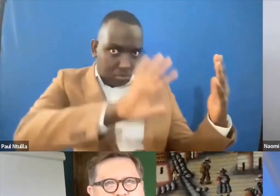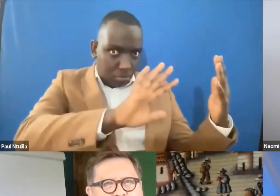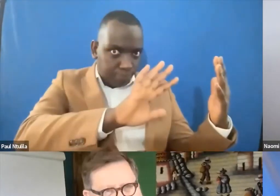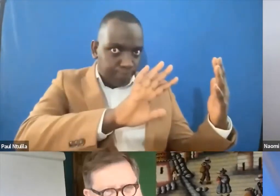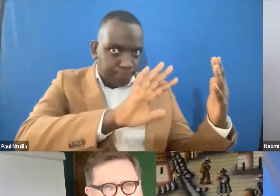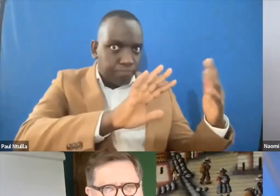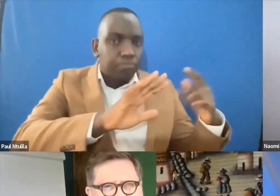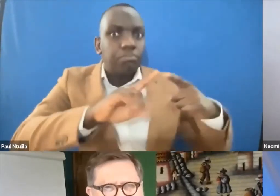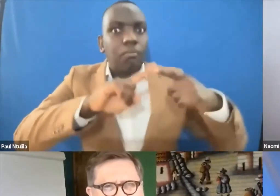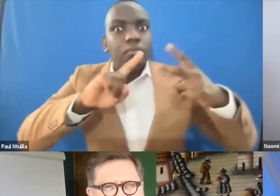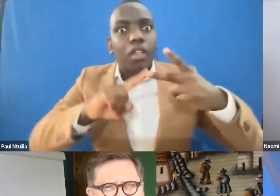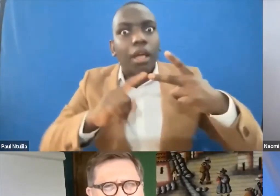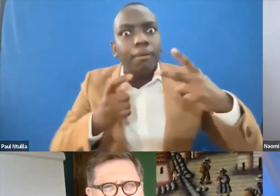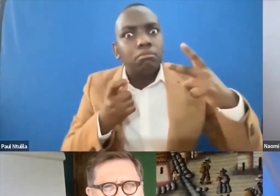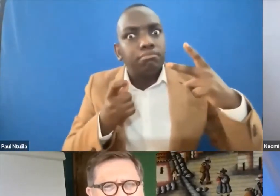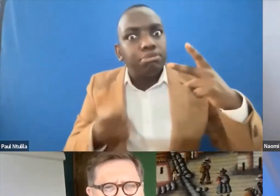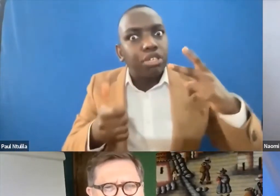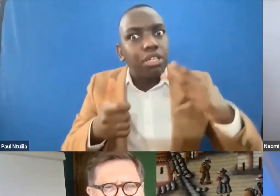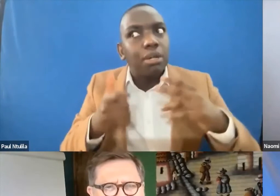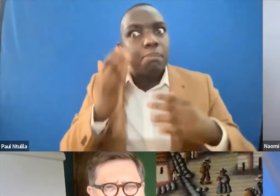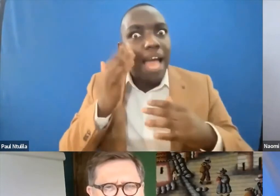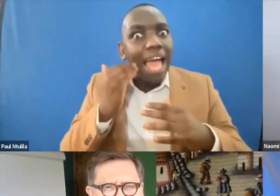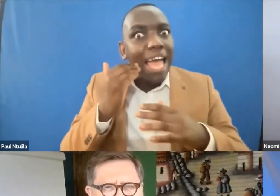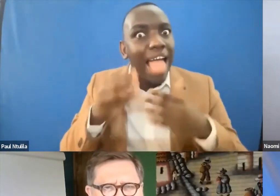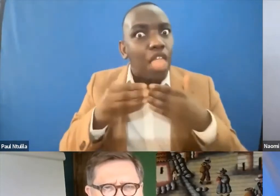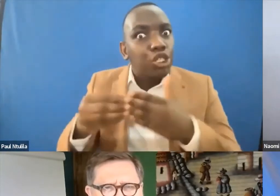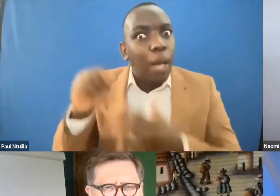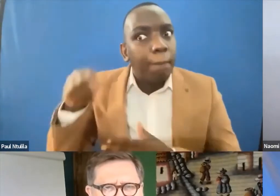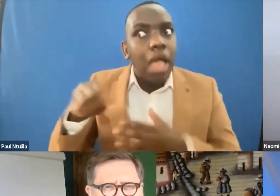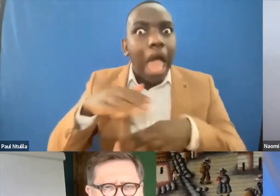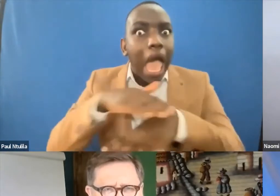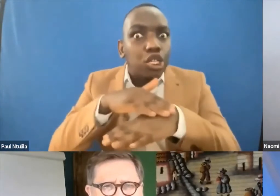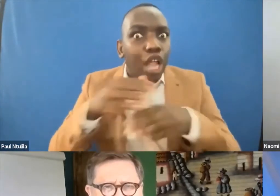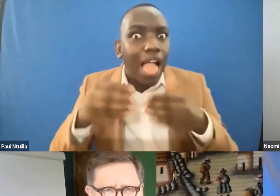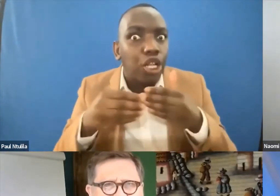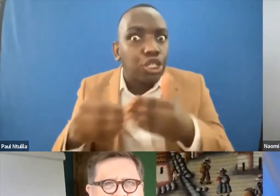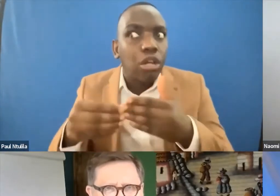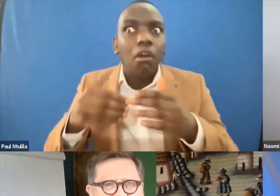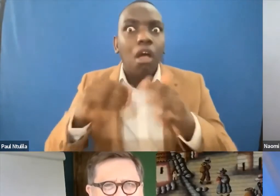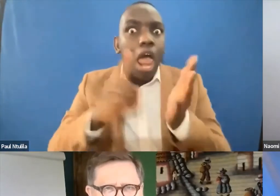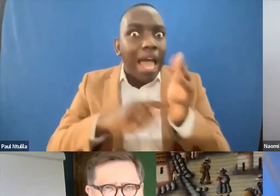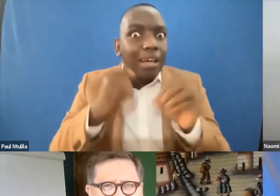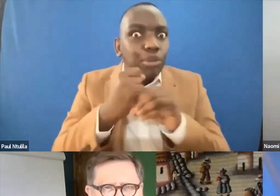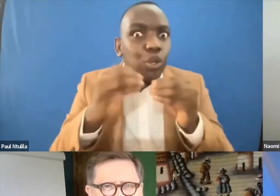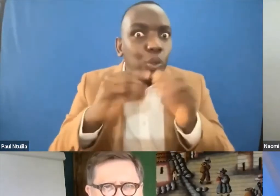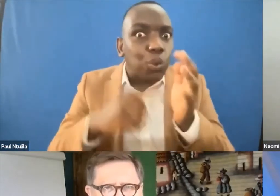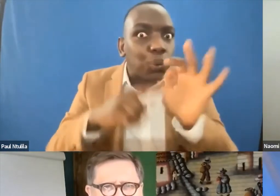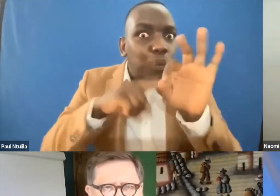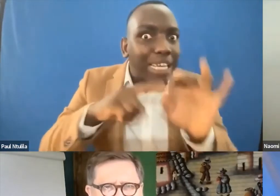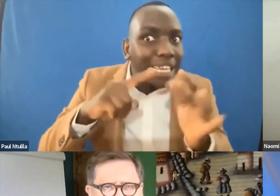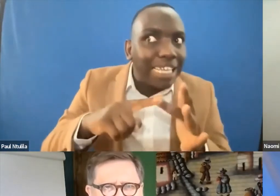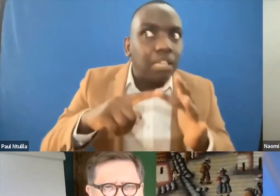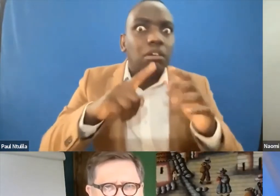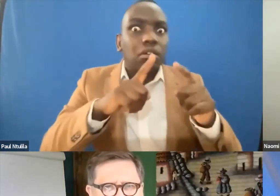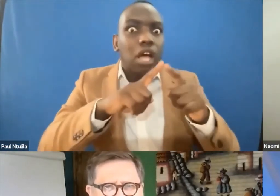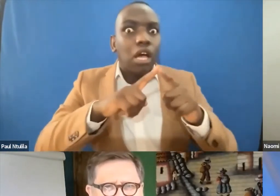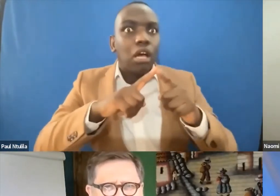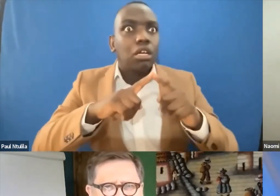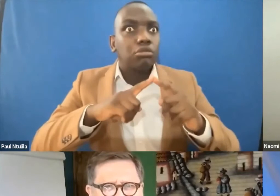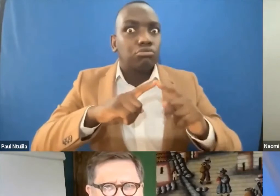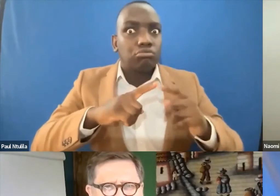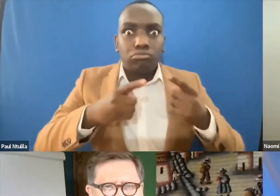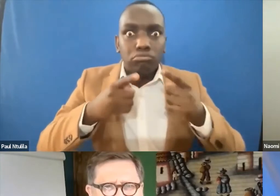we have a lot of white deaf leaders in the UK. There are very few black deaf leaders or Asian deaf leaders